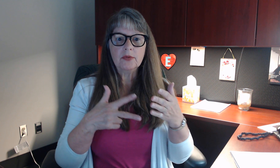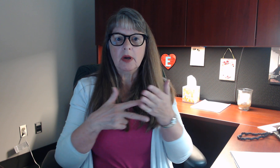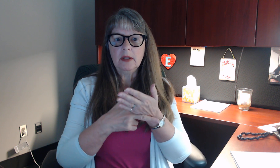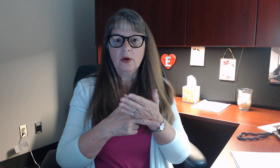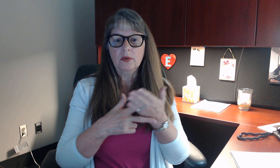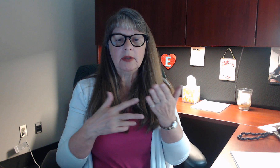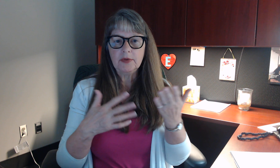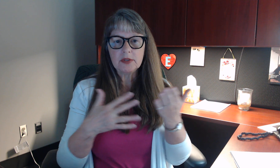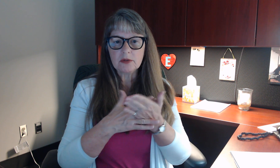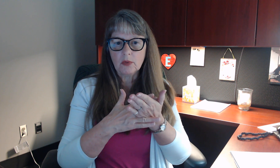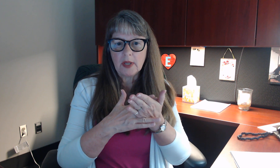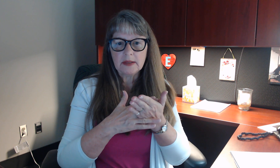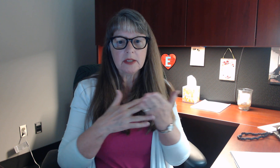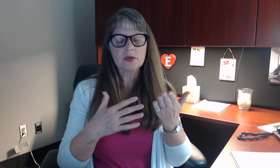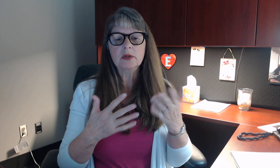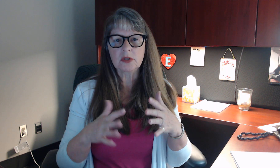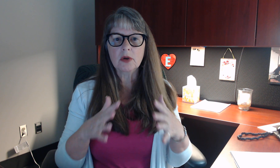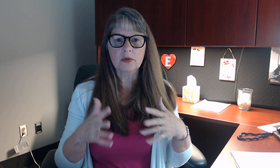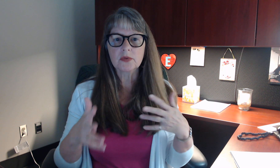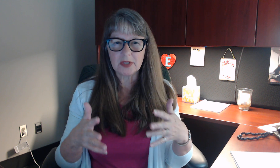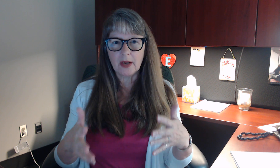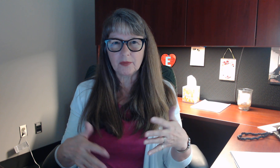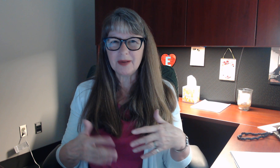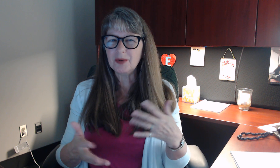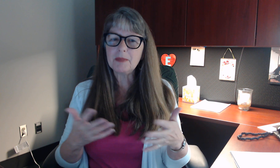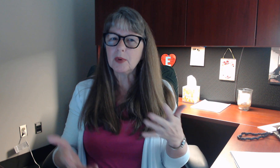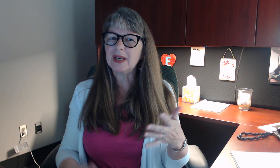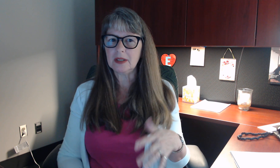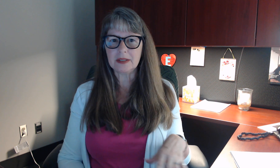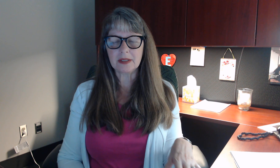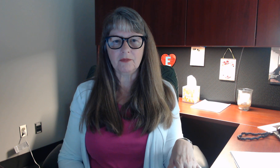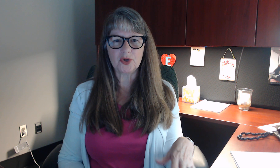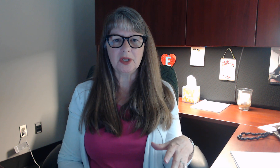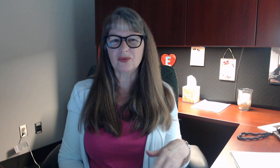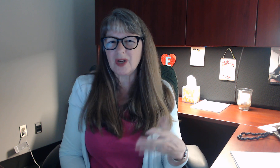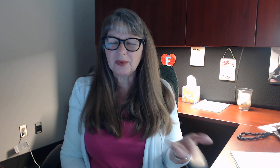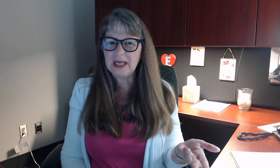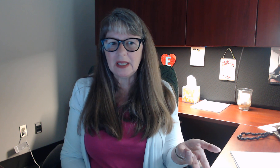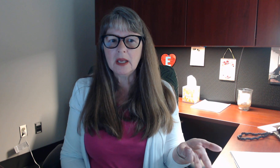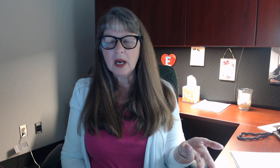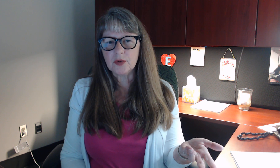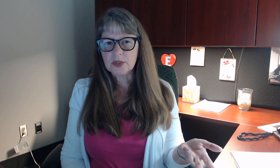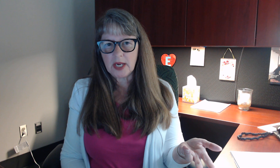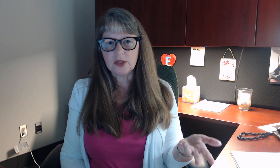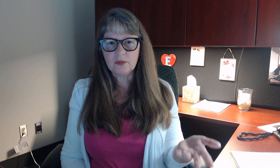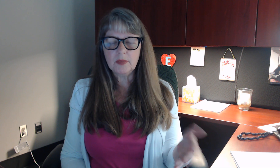thought, if it's, or like this, it's still the sign. People will get it. It's the sign for cheat because there's not really any other signs that